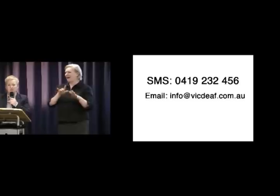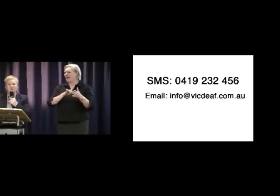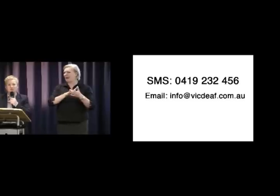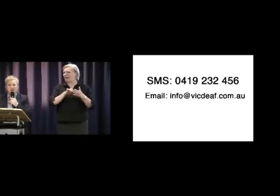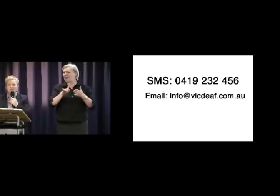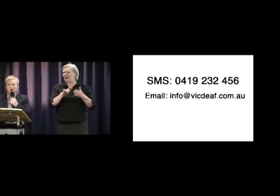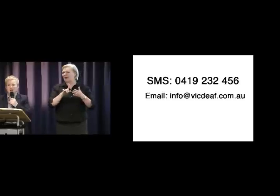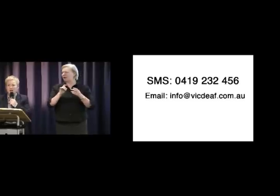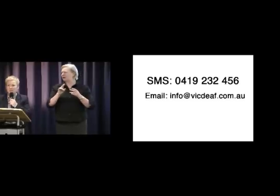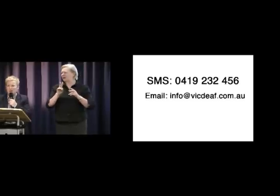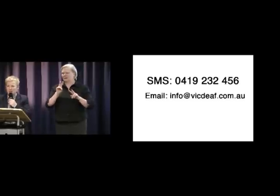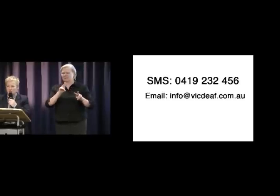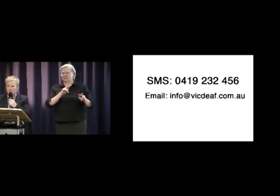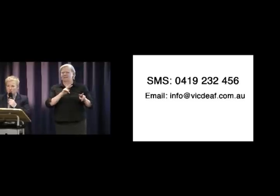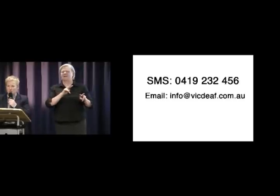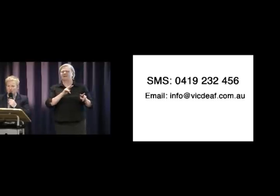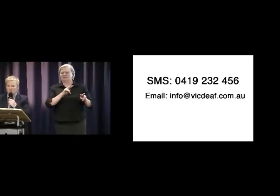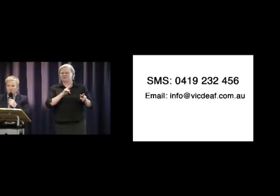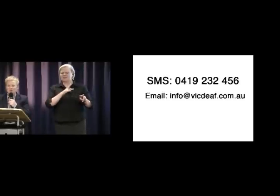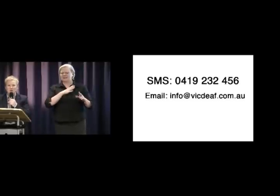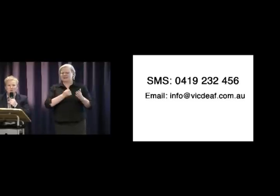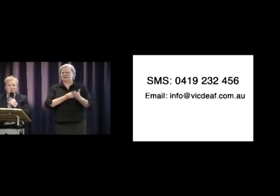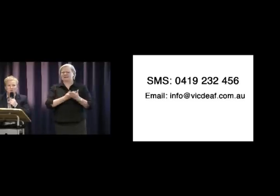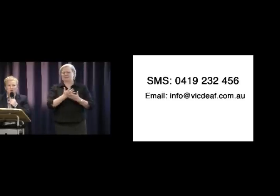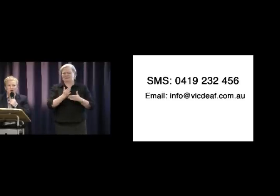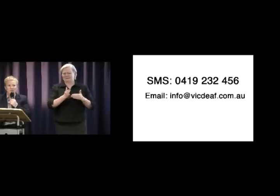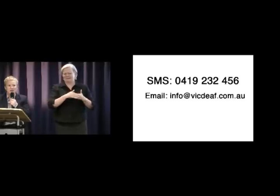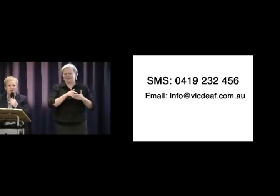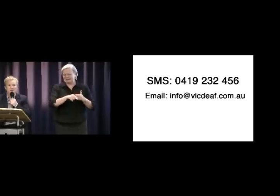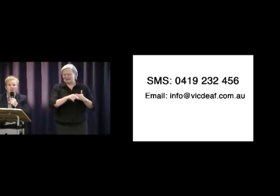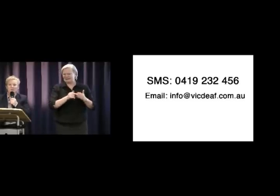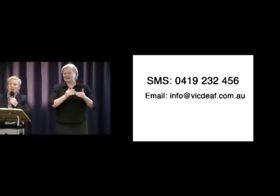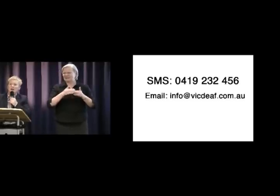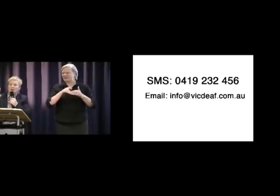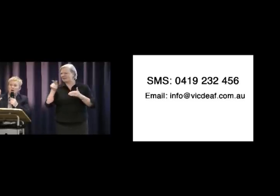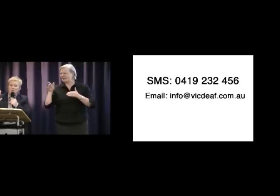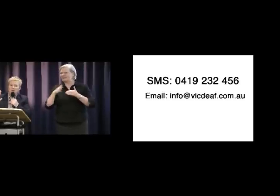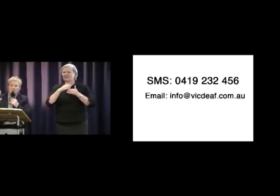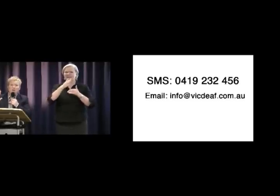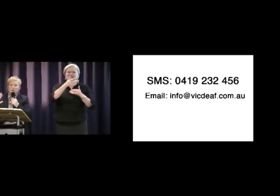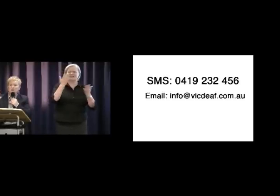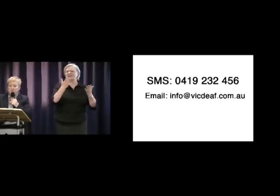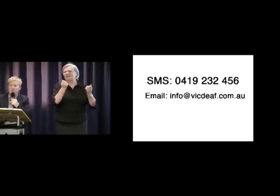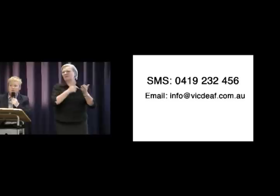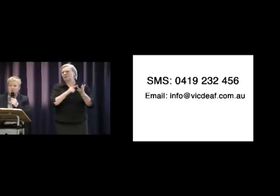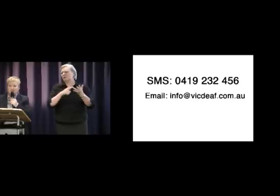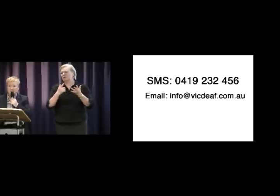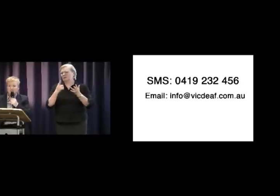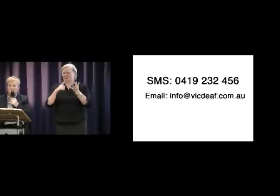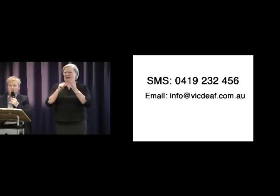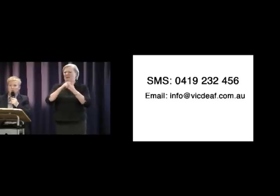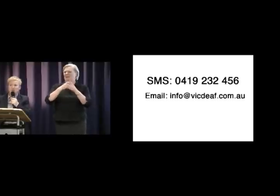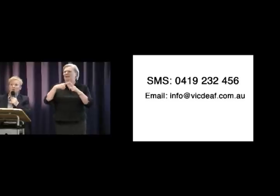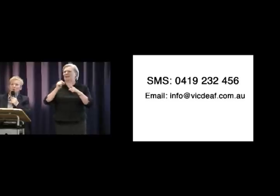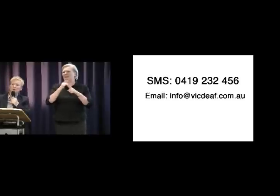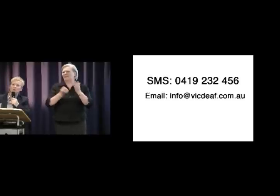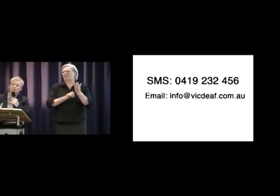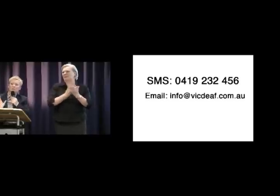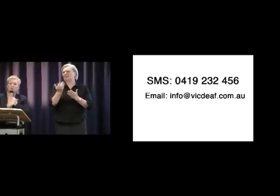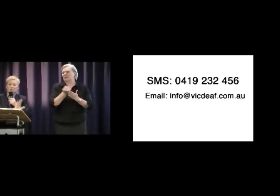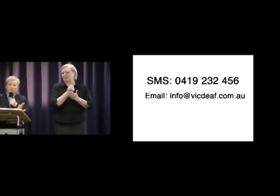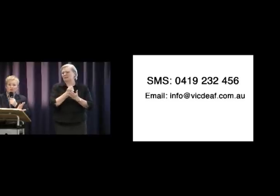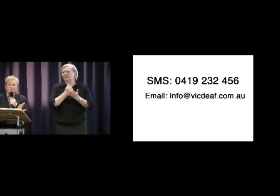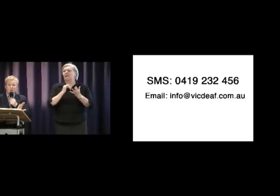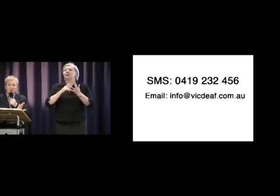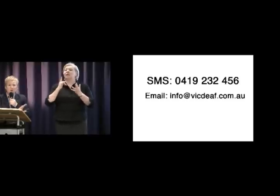you have to start paying money to have the upkeep. Now, if we did stay in this building, or if